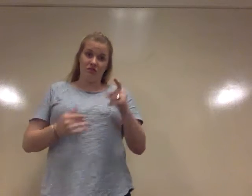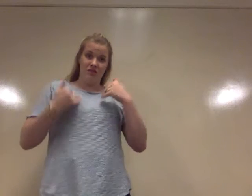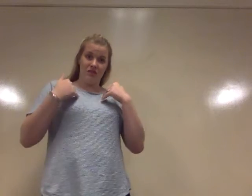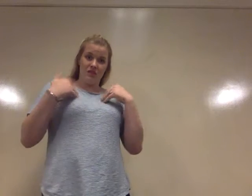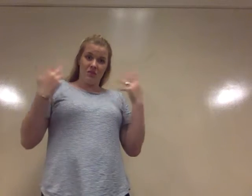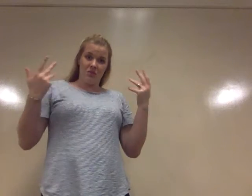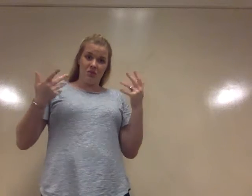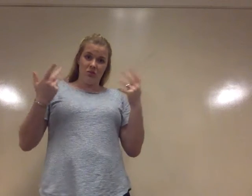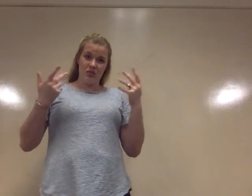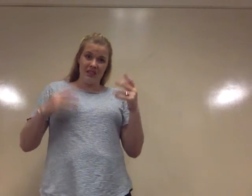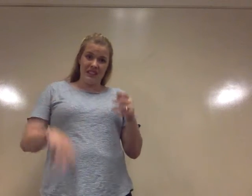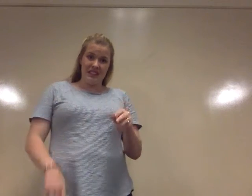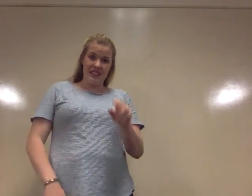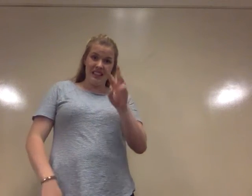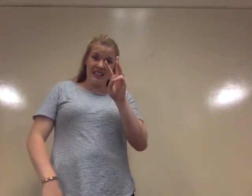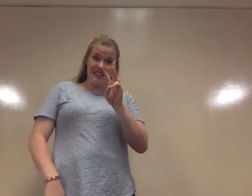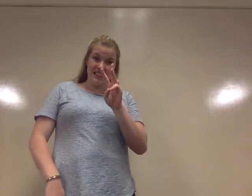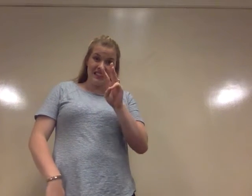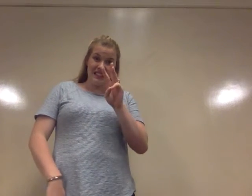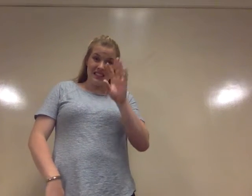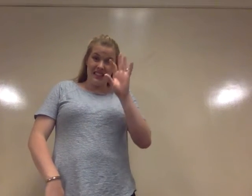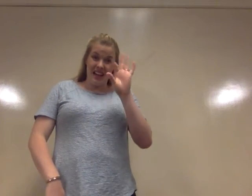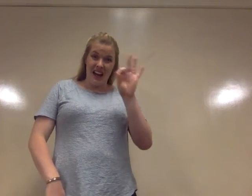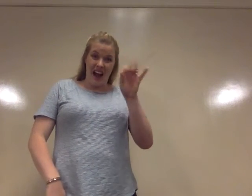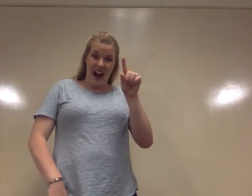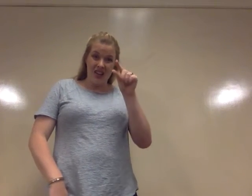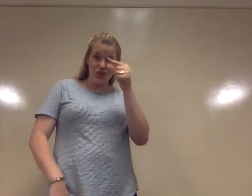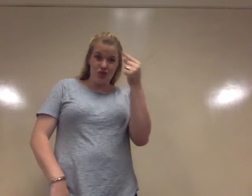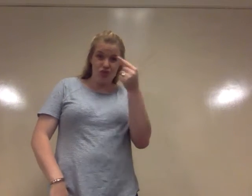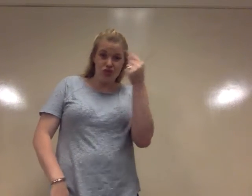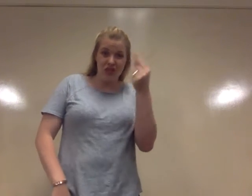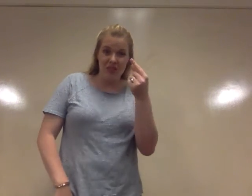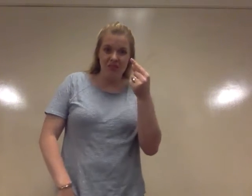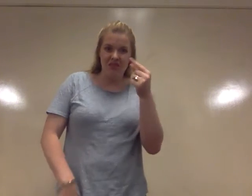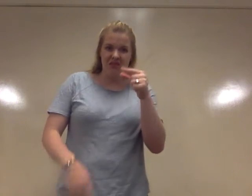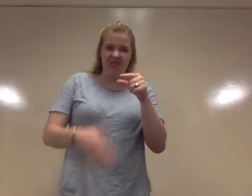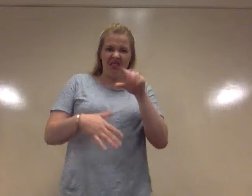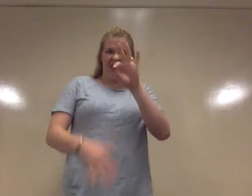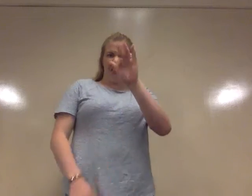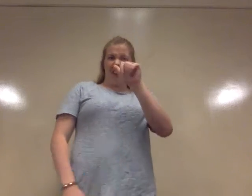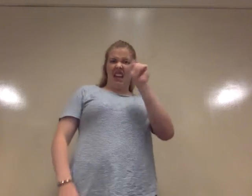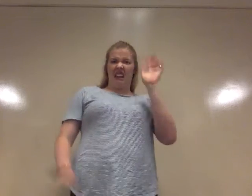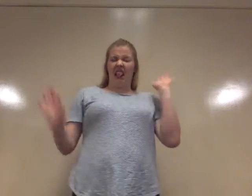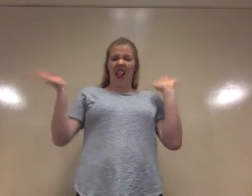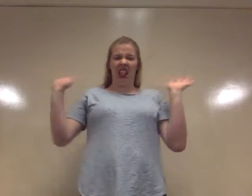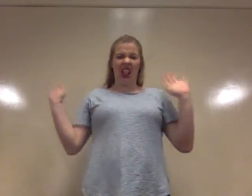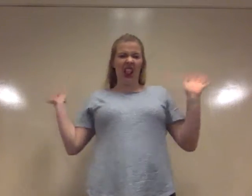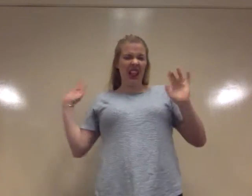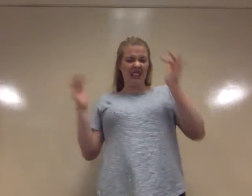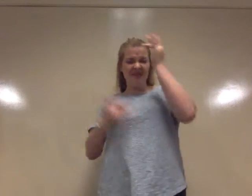calories if you simply ate an entire stick of butter. We're talking about diabetes and hypertension and bone